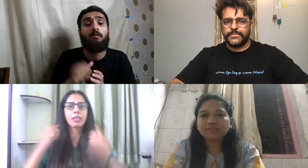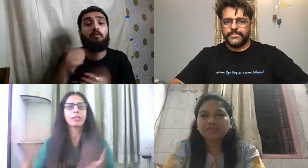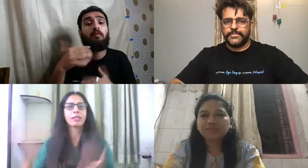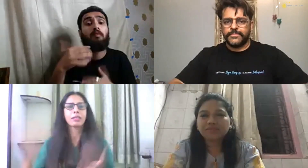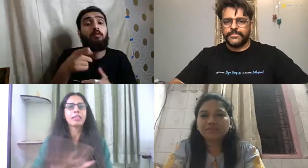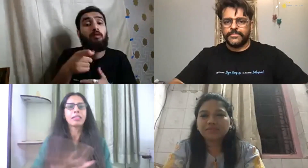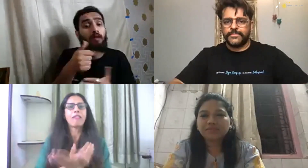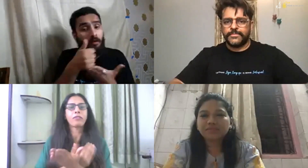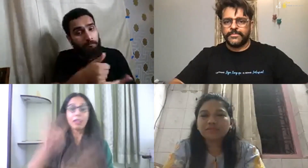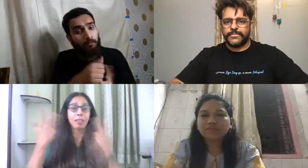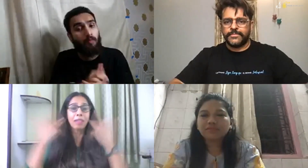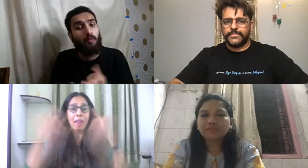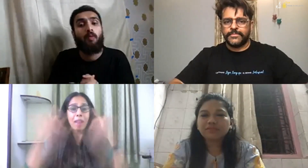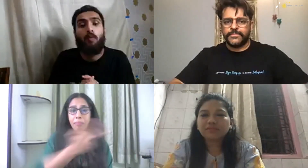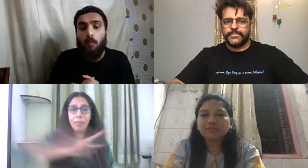So